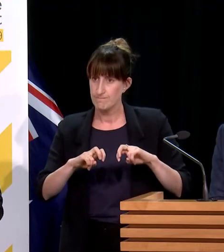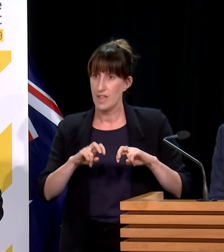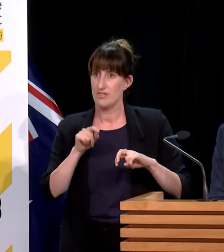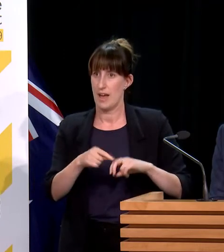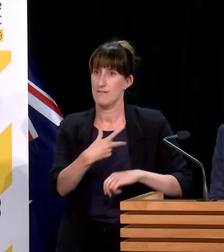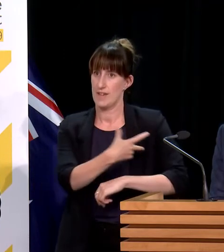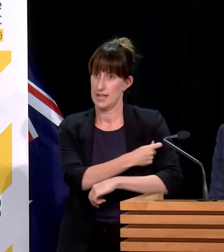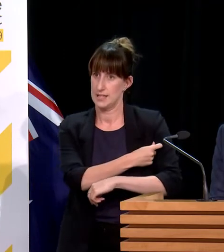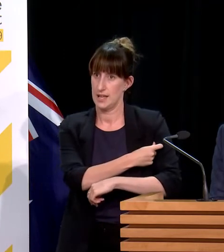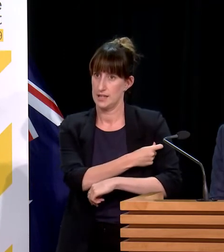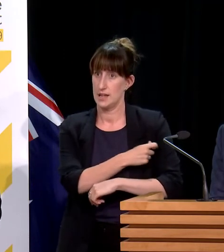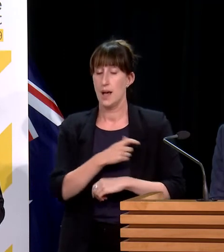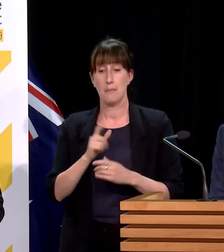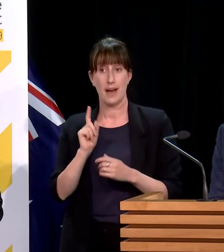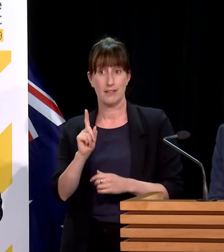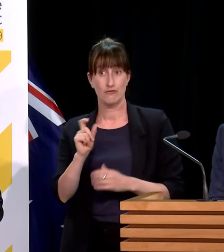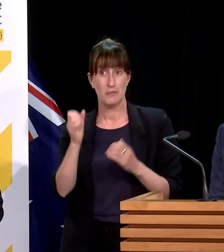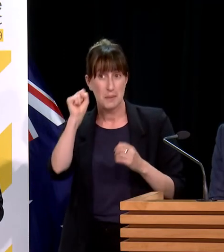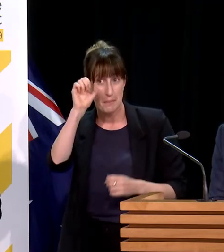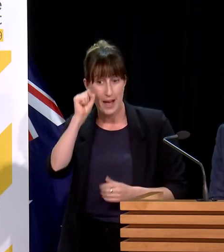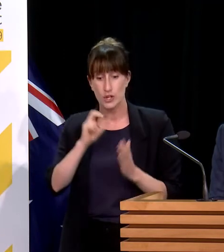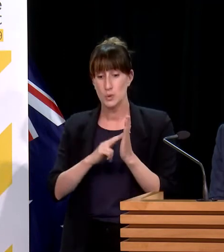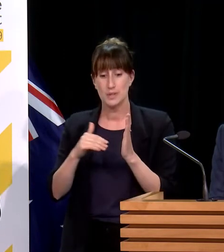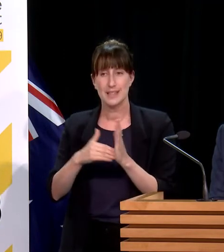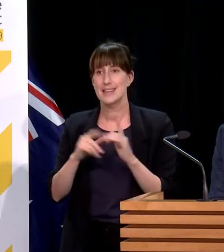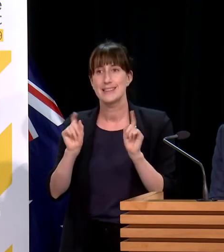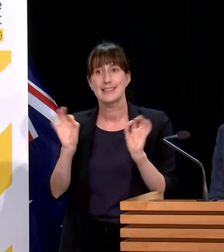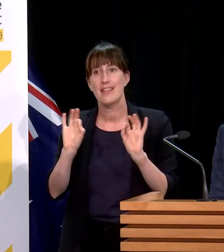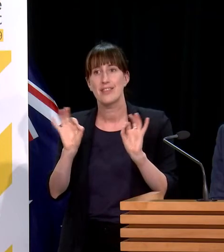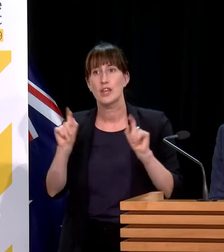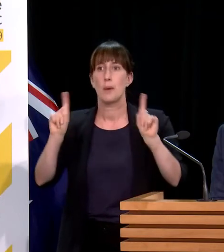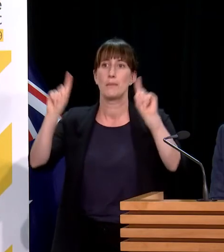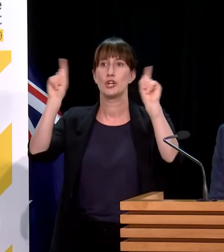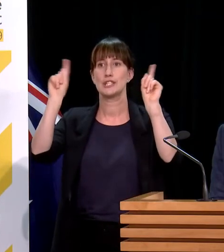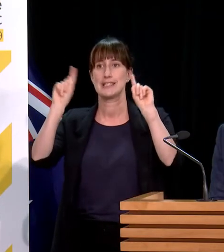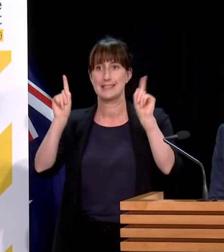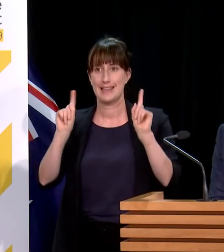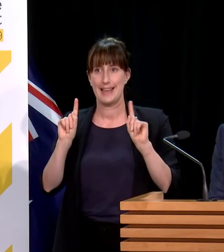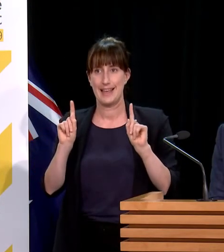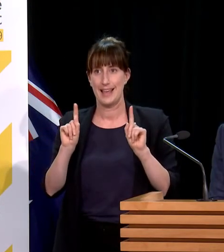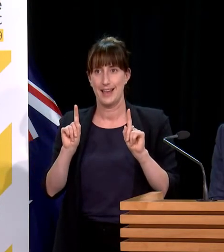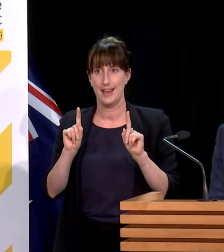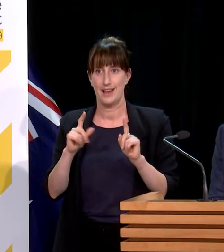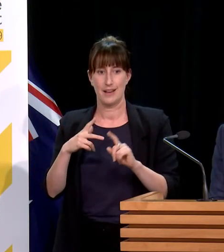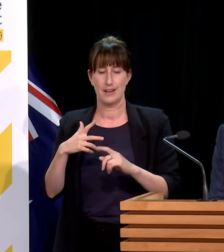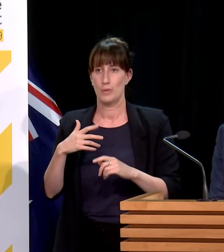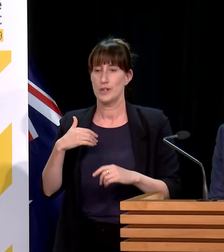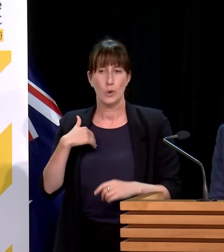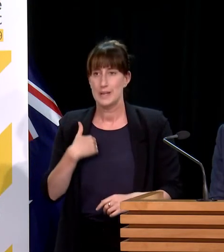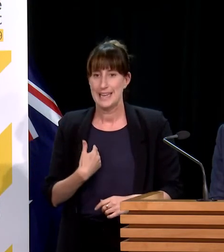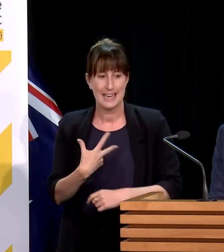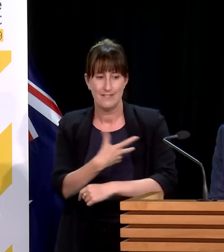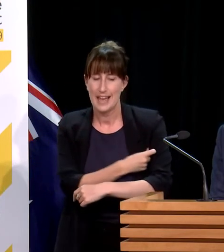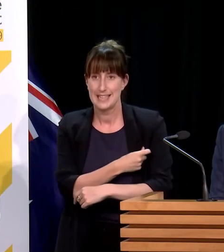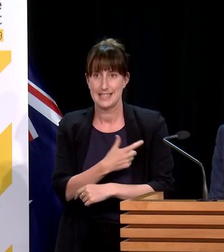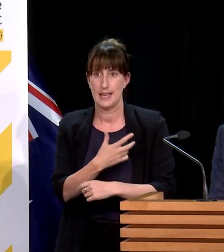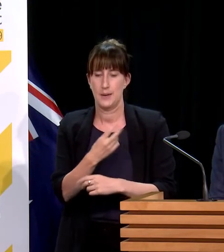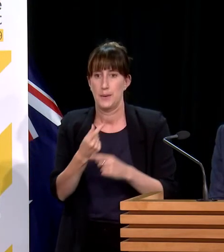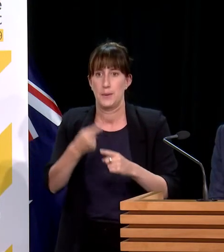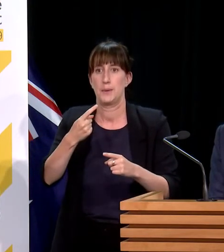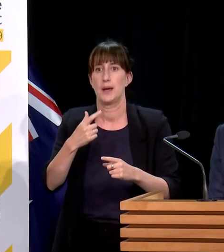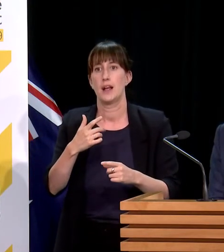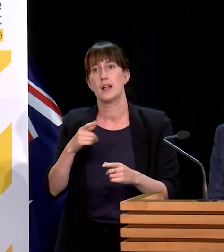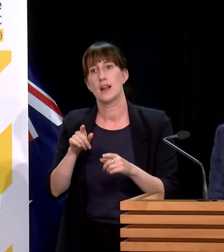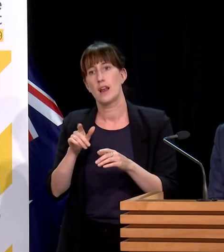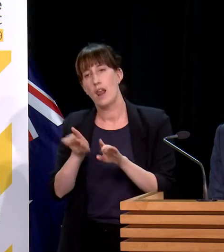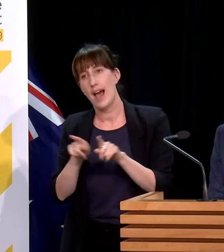approval. We're still running our regular approvals process, and they will run a thorough approval process for the AstraZeneca vaccine as well. Possible, but you'll